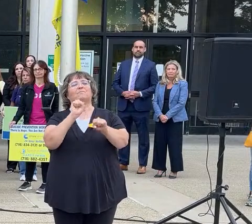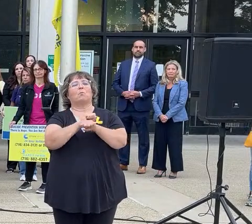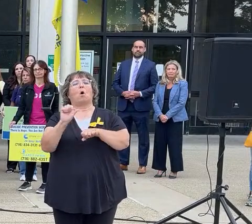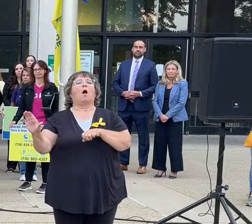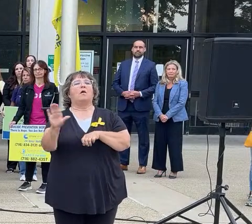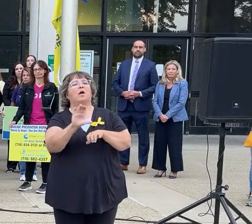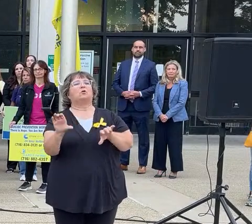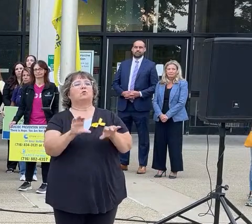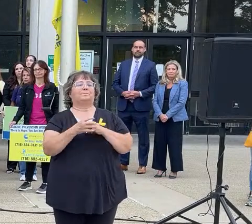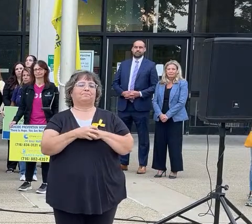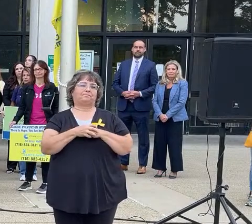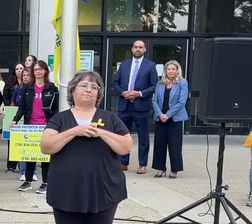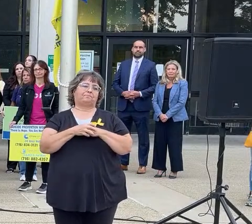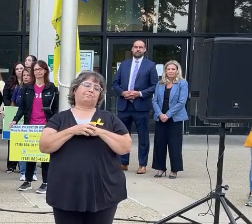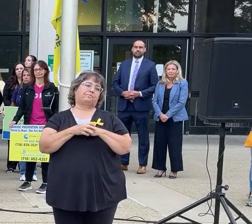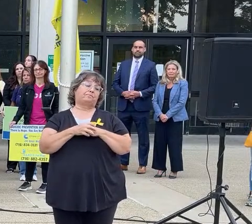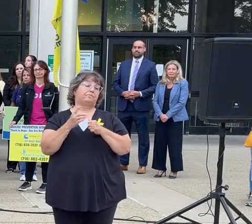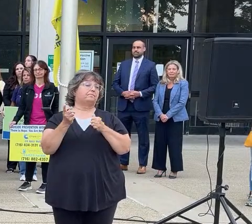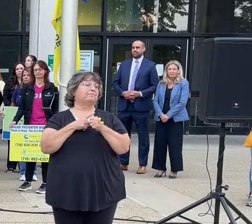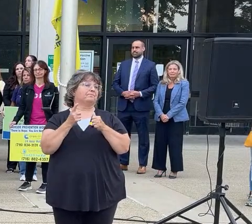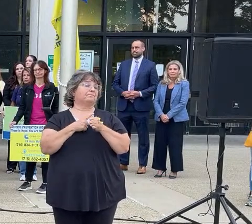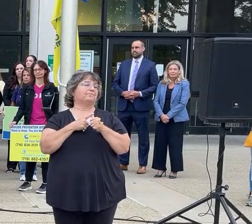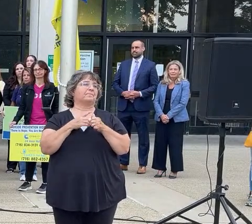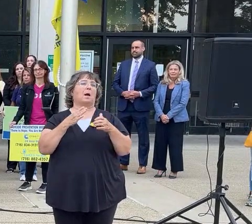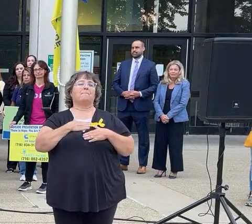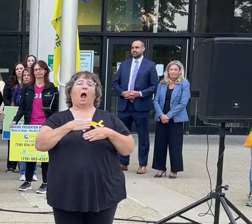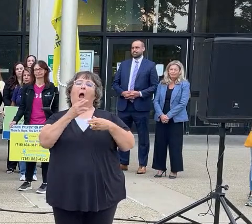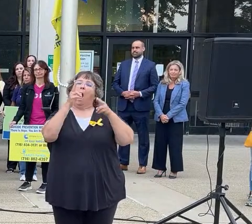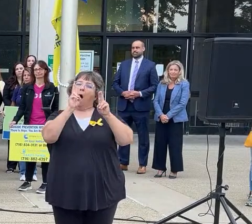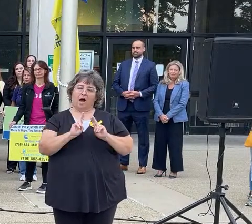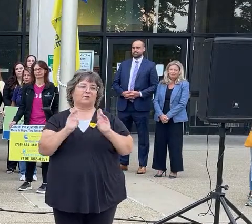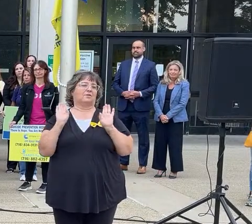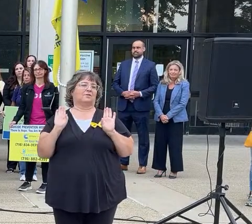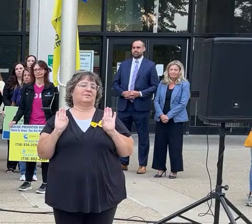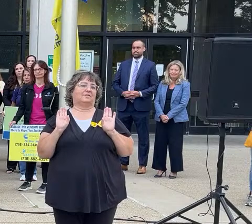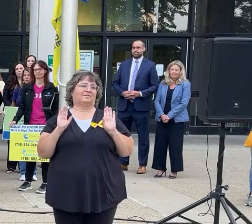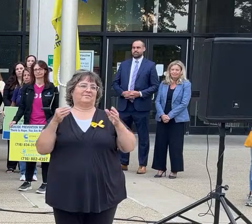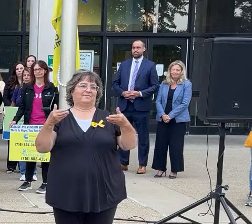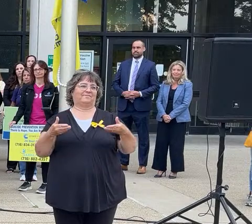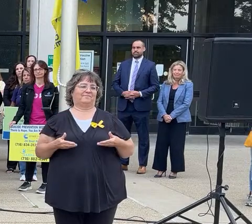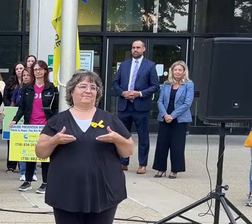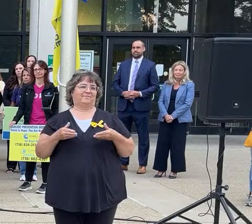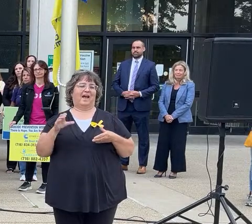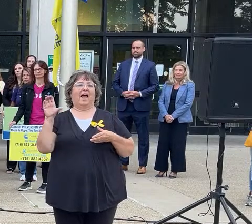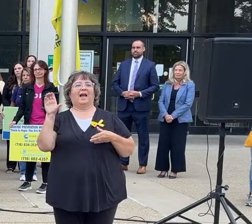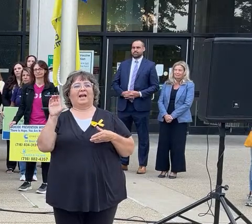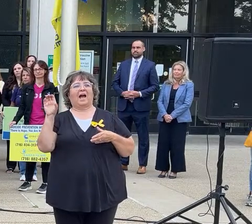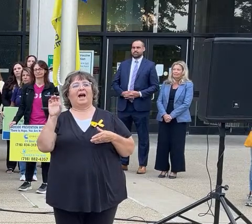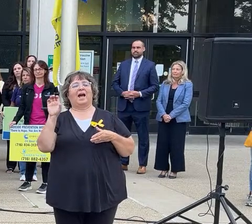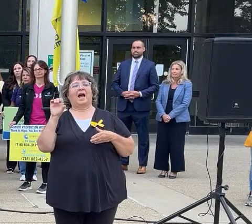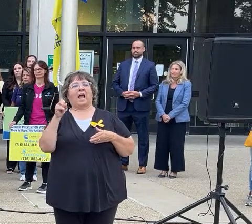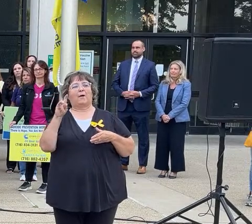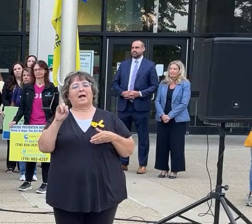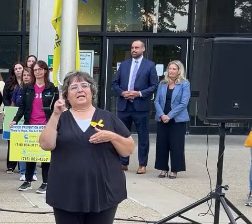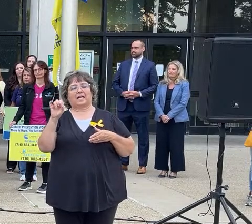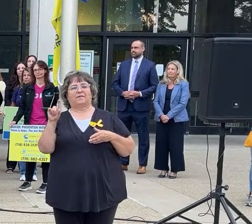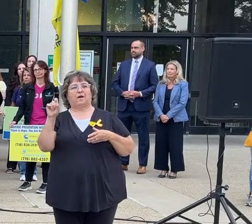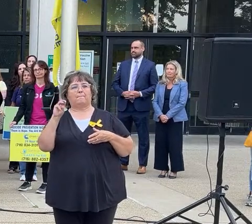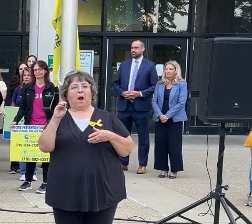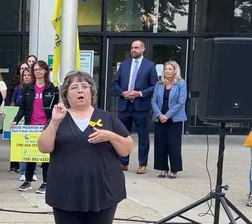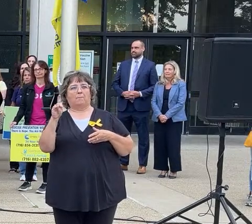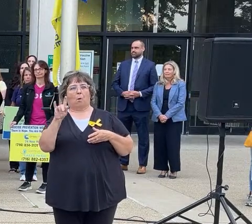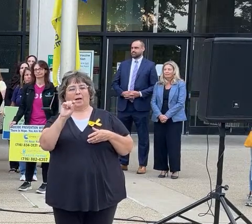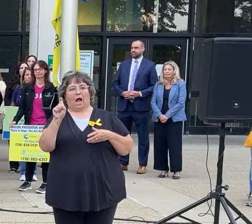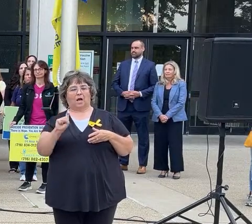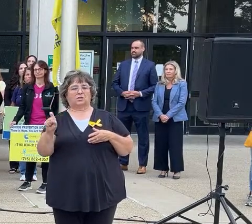they do. First, it is my honor to introduce County Executive Mark Poloncarz,